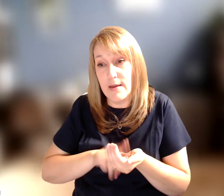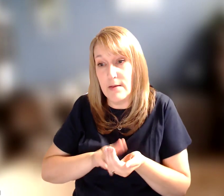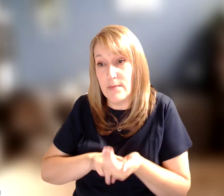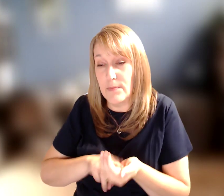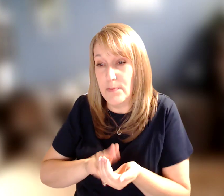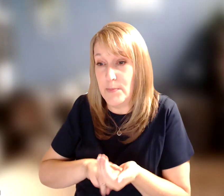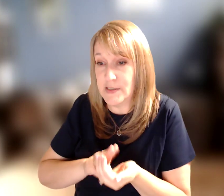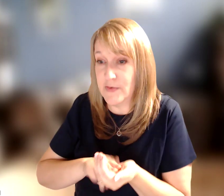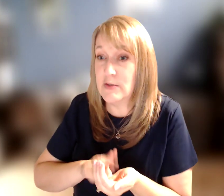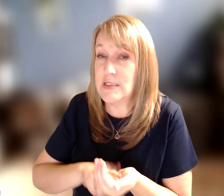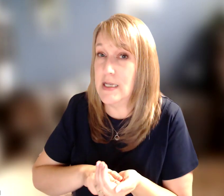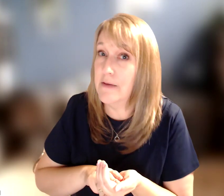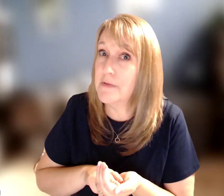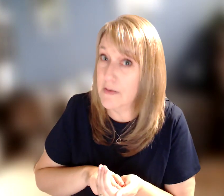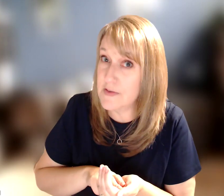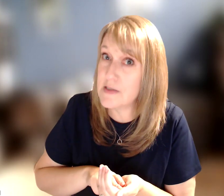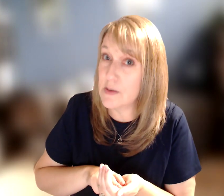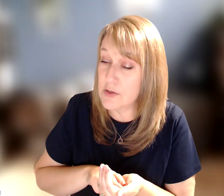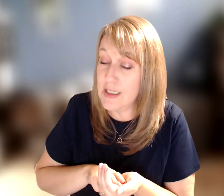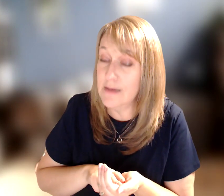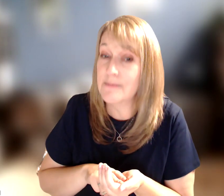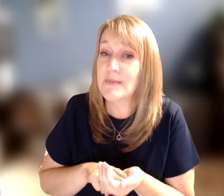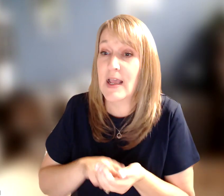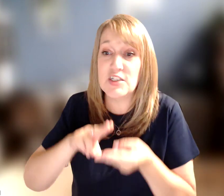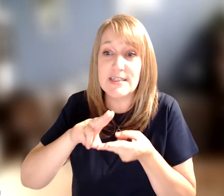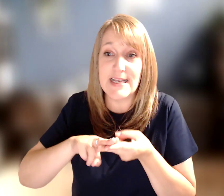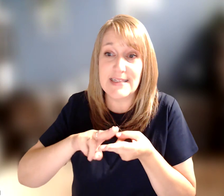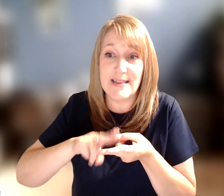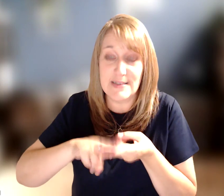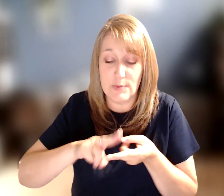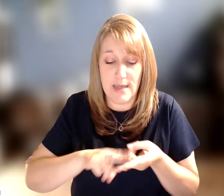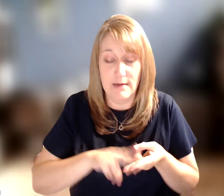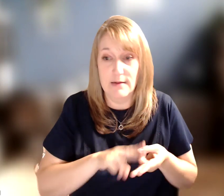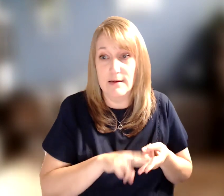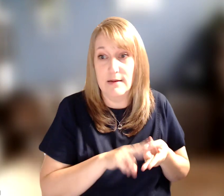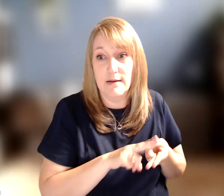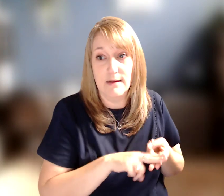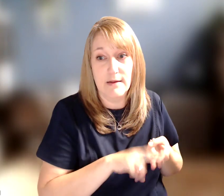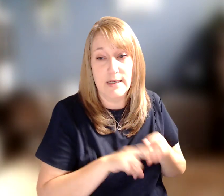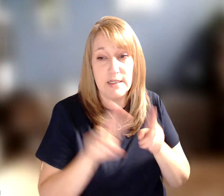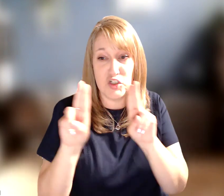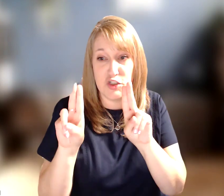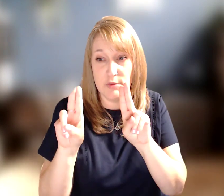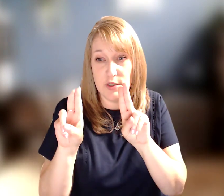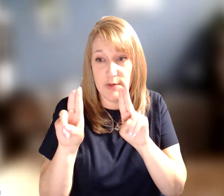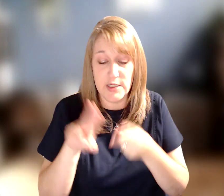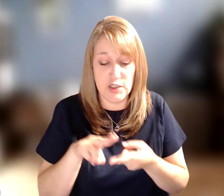my best friend who's deaf loves sushi, and she signs it this way. It's just two U hand